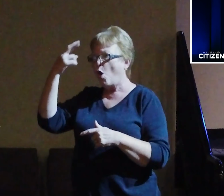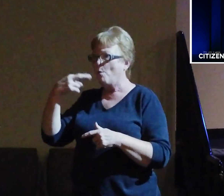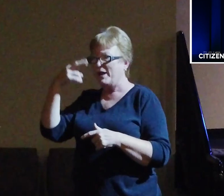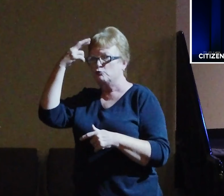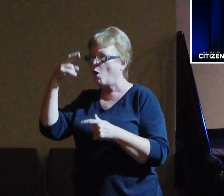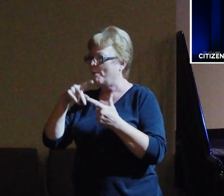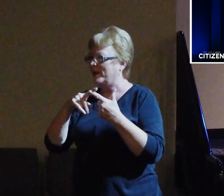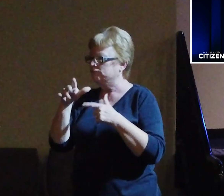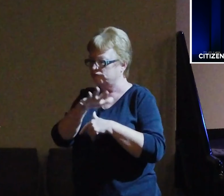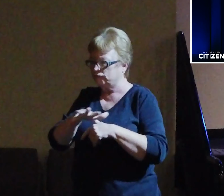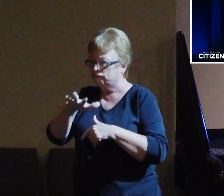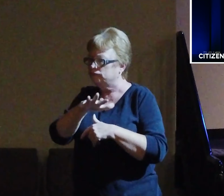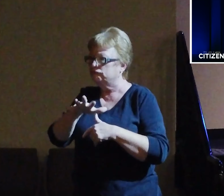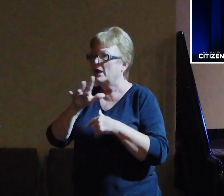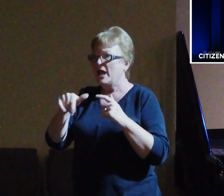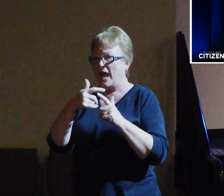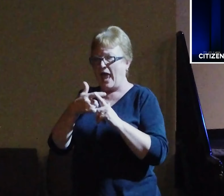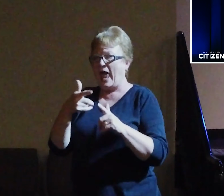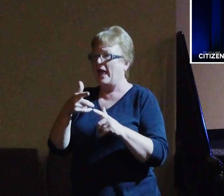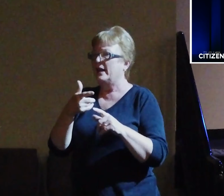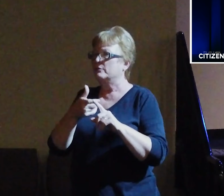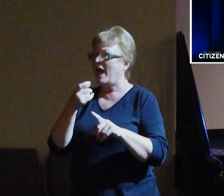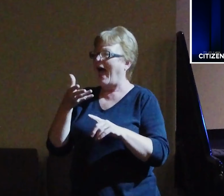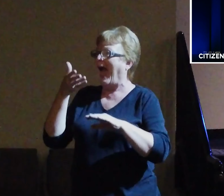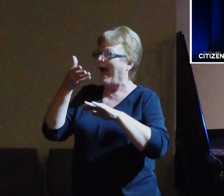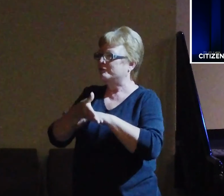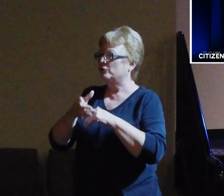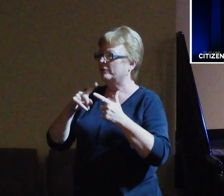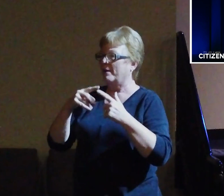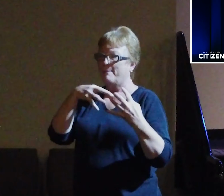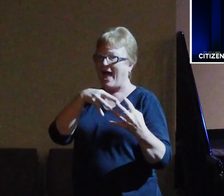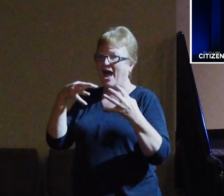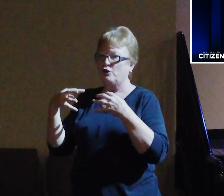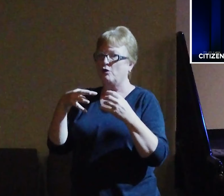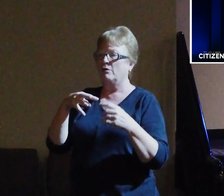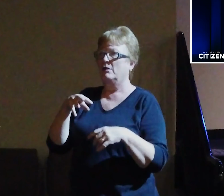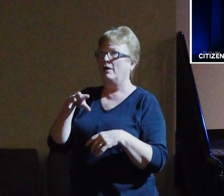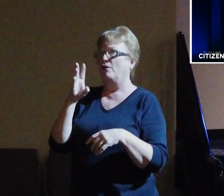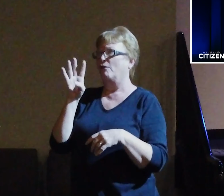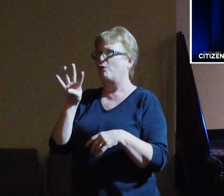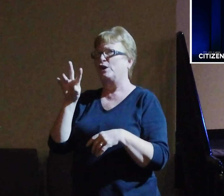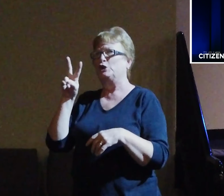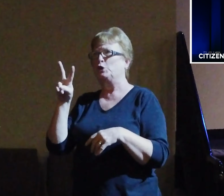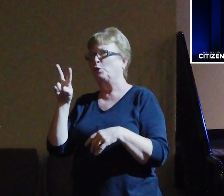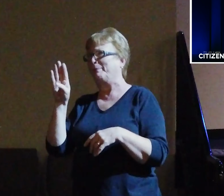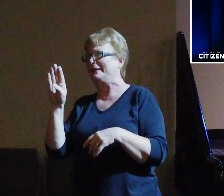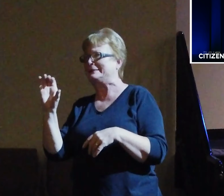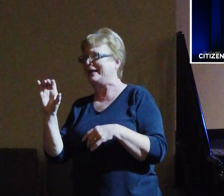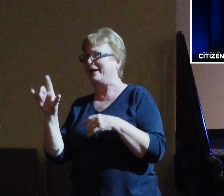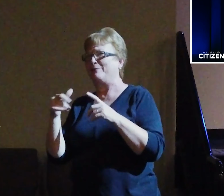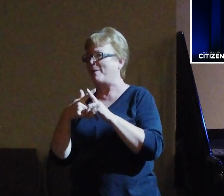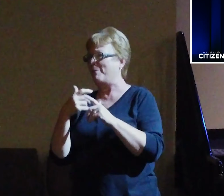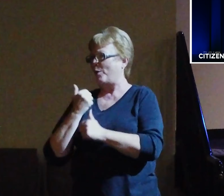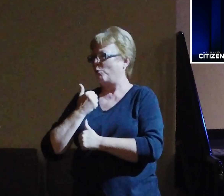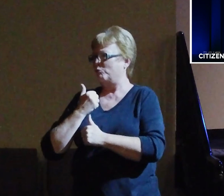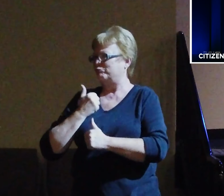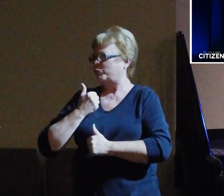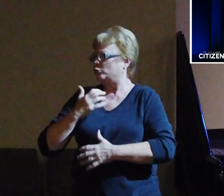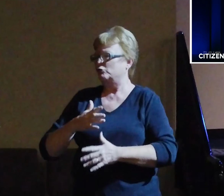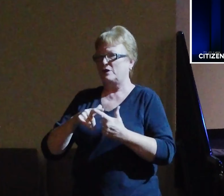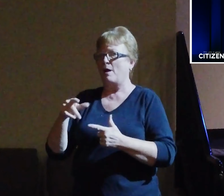Macedonia. It was colonized after the battle of Philippi in 42 BC by Roman soldiers from that battle.